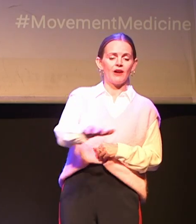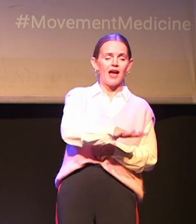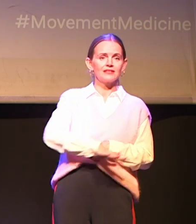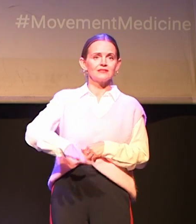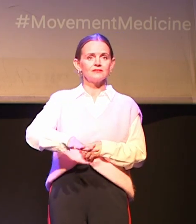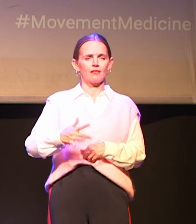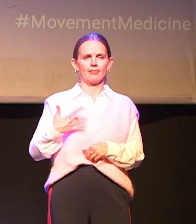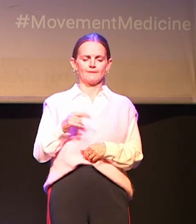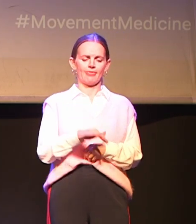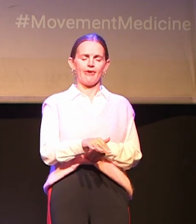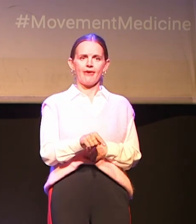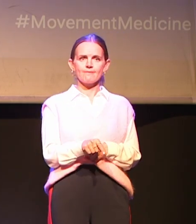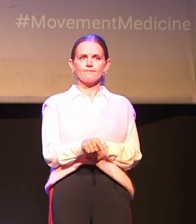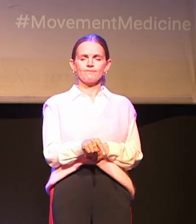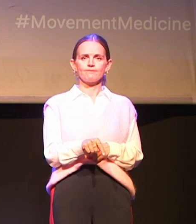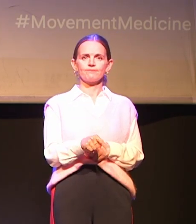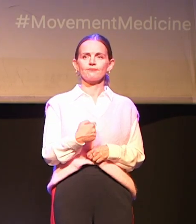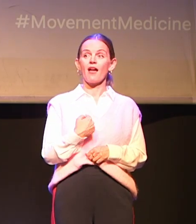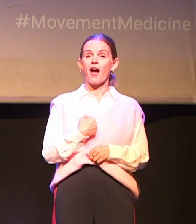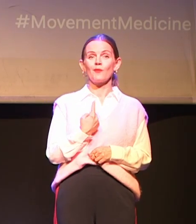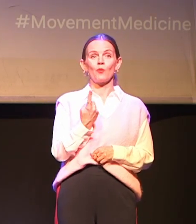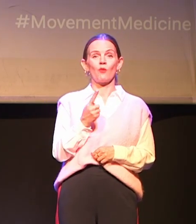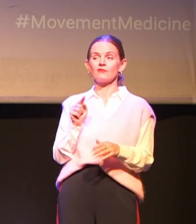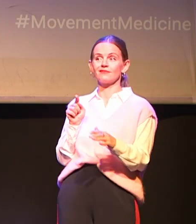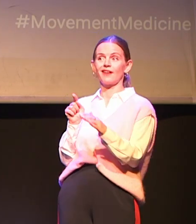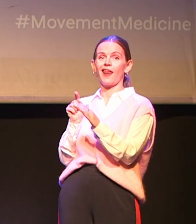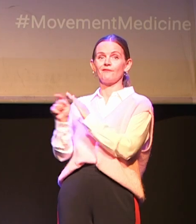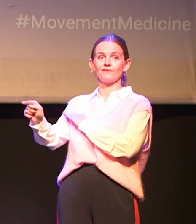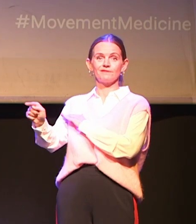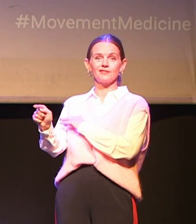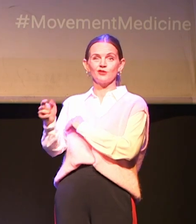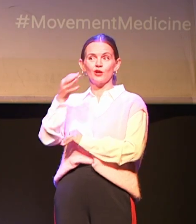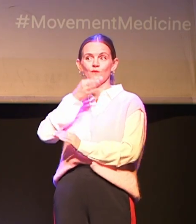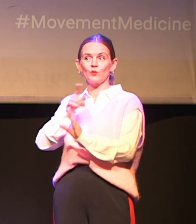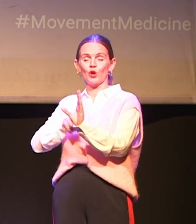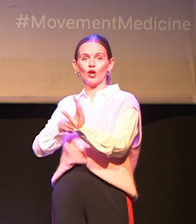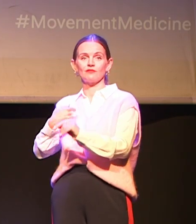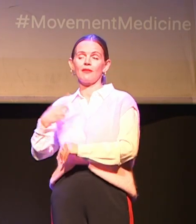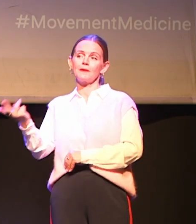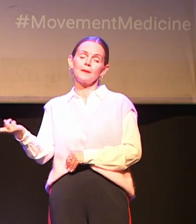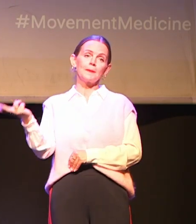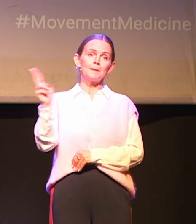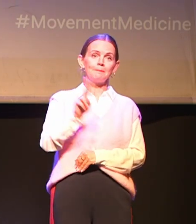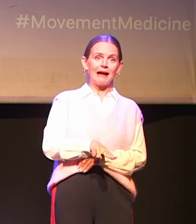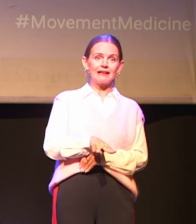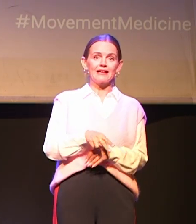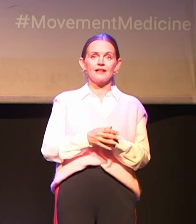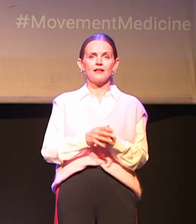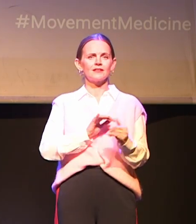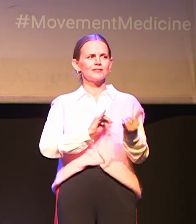South. I'm the one that went away for some number of years and then came back. And some days I'm